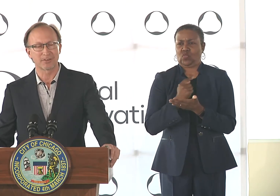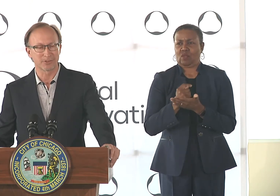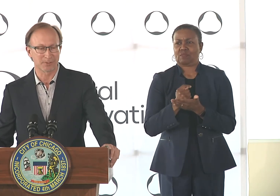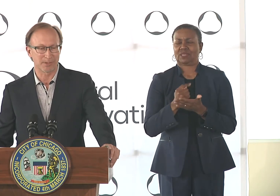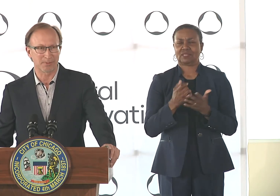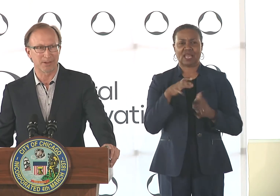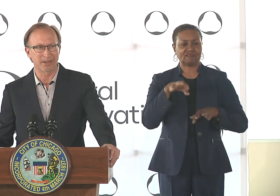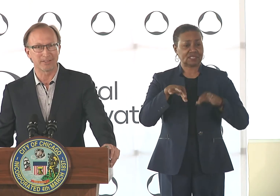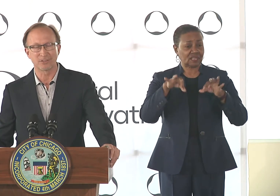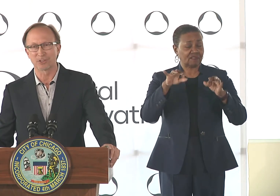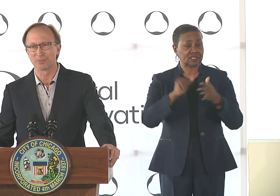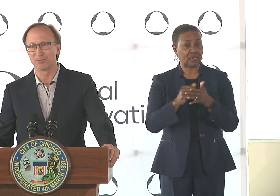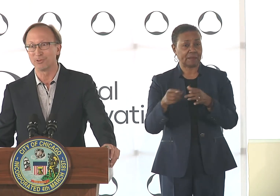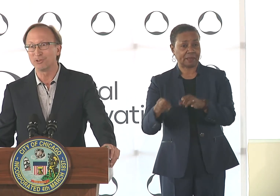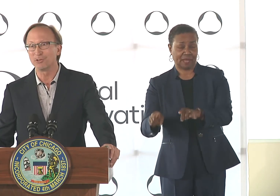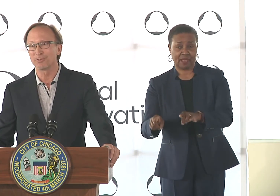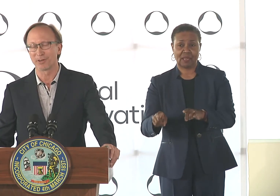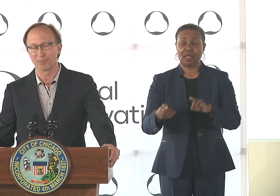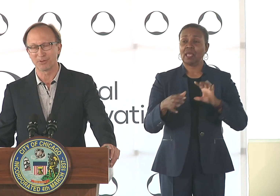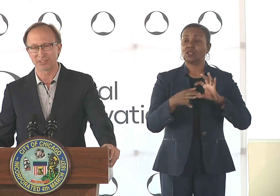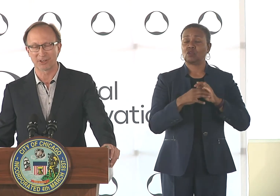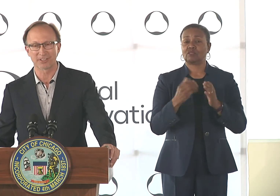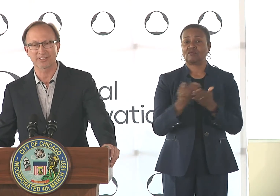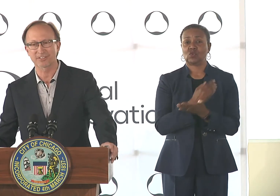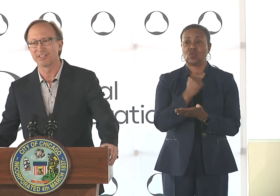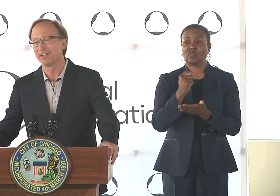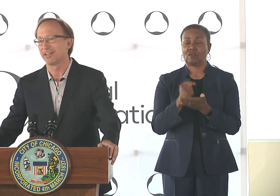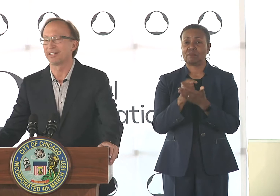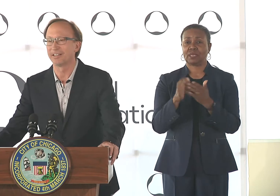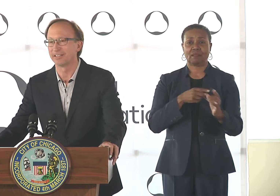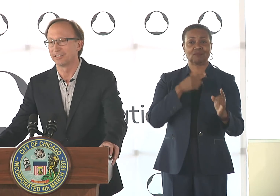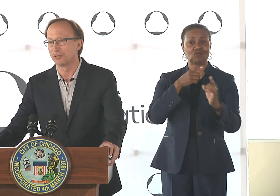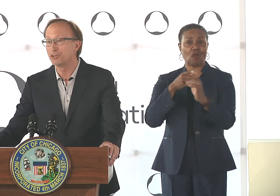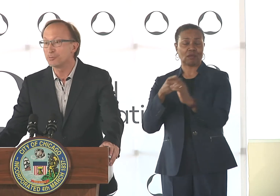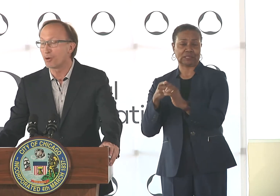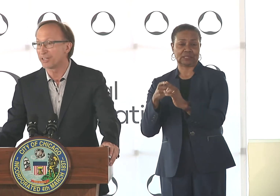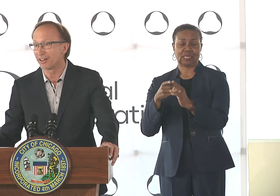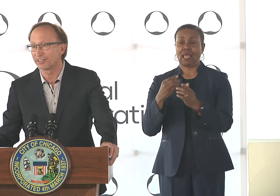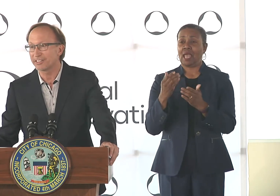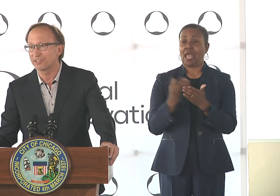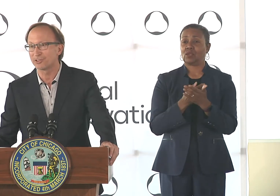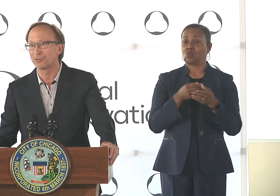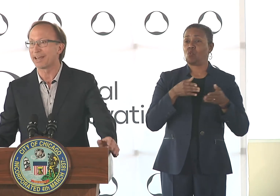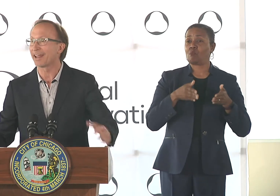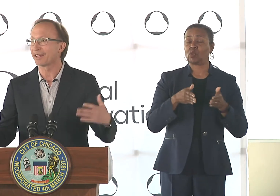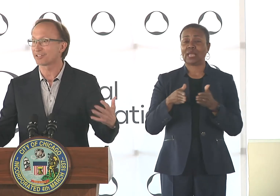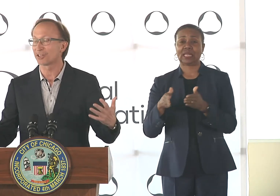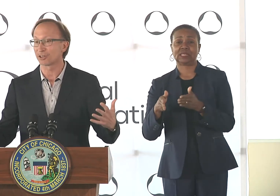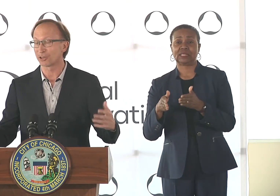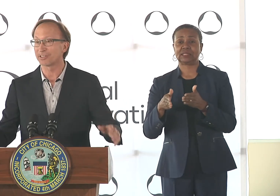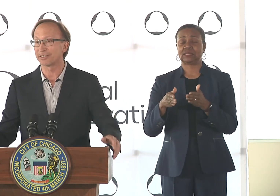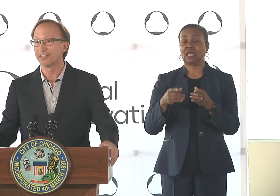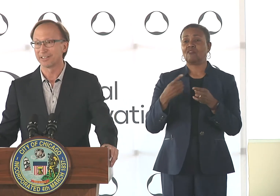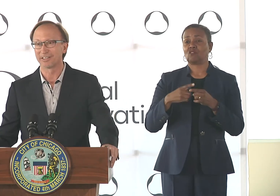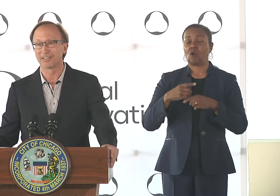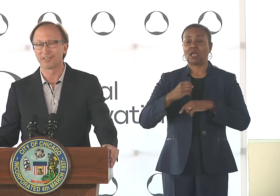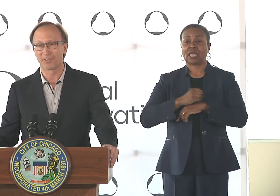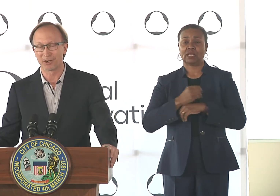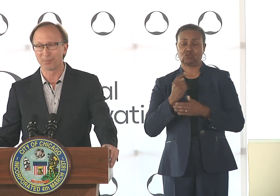of discoveries being made in terms of new therapeutic targets and new modalities to enhance our